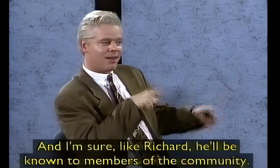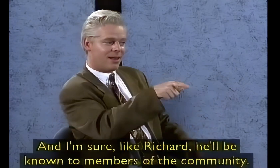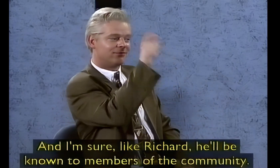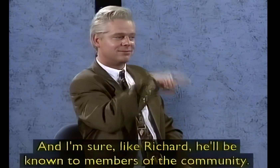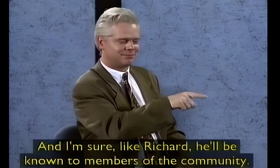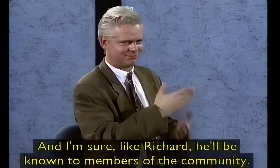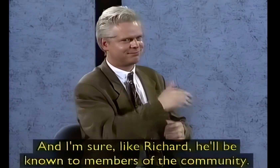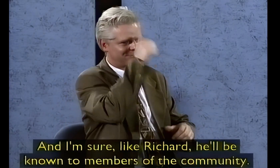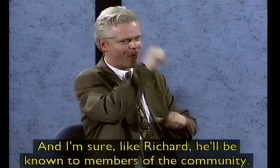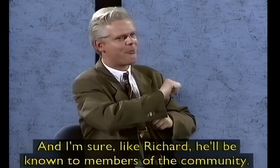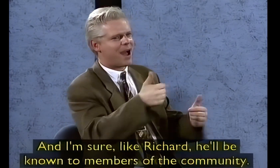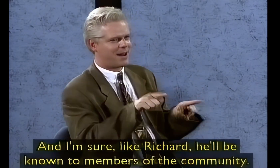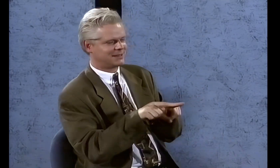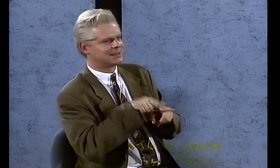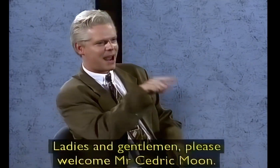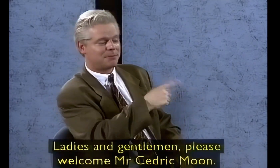will be known to members of the community.